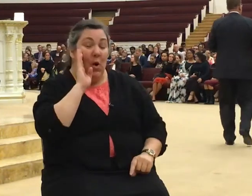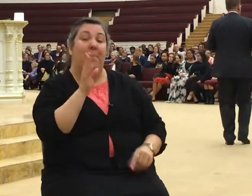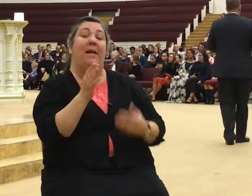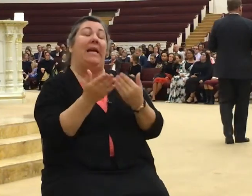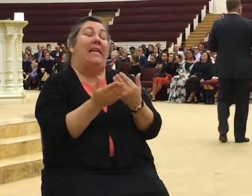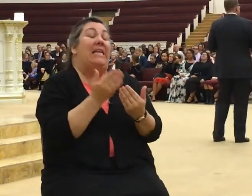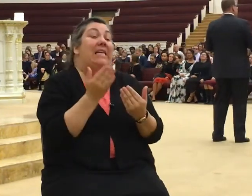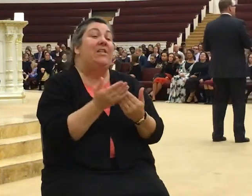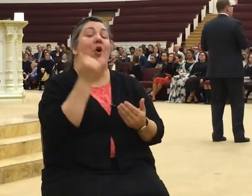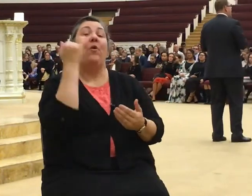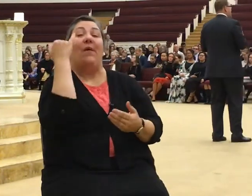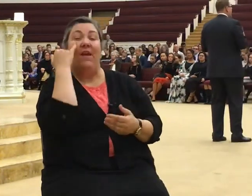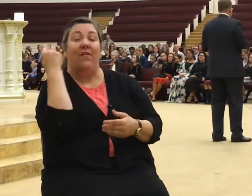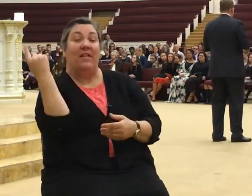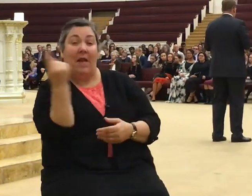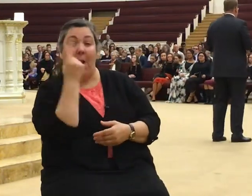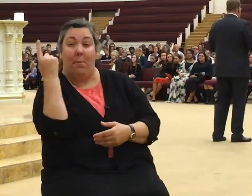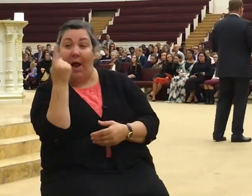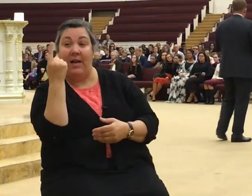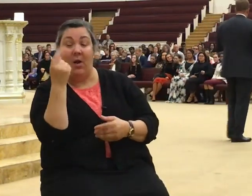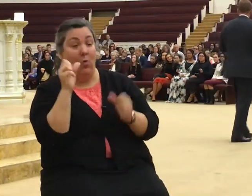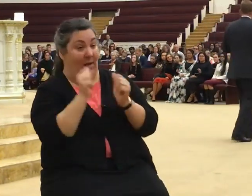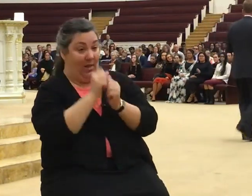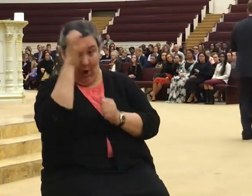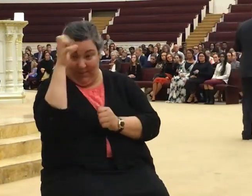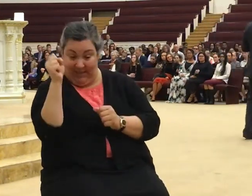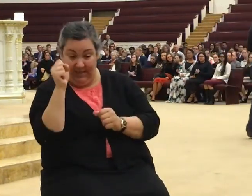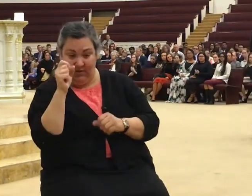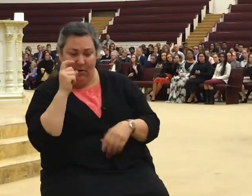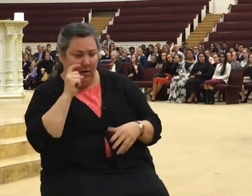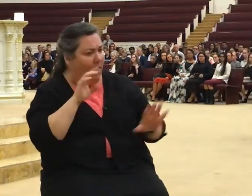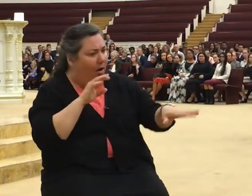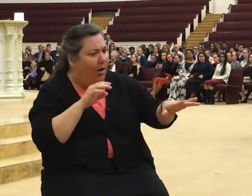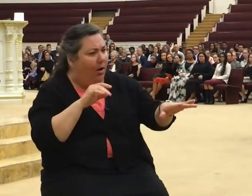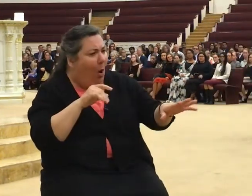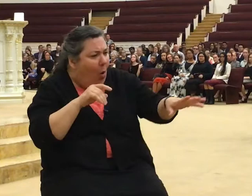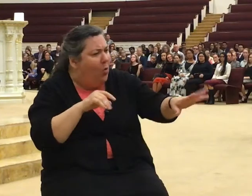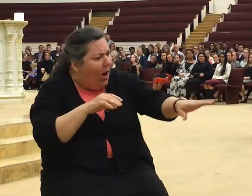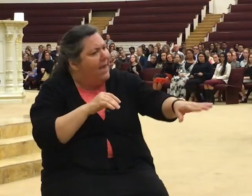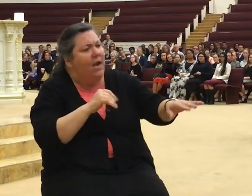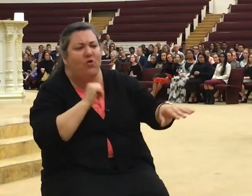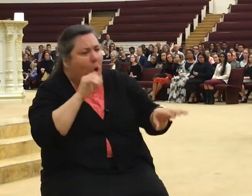sometimes if just somebody with some common sense would go, hey, dude, don't do that.